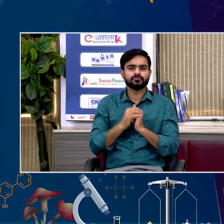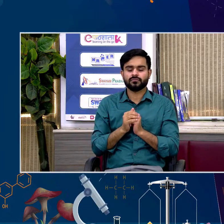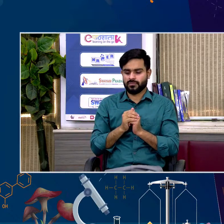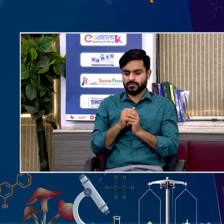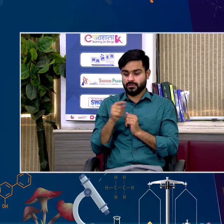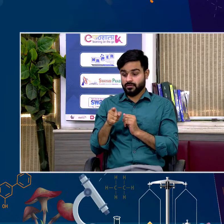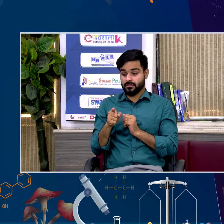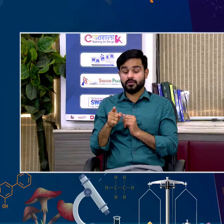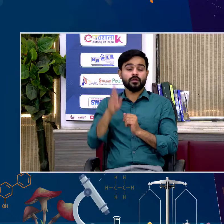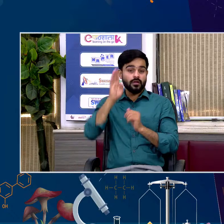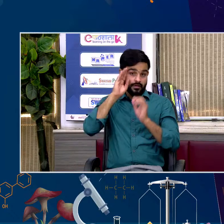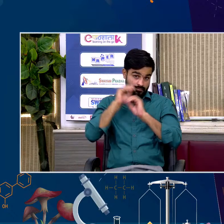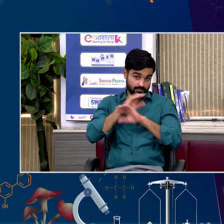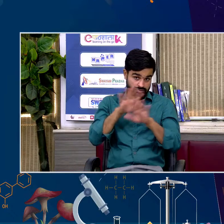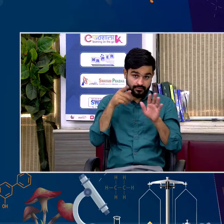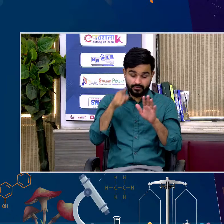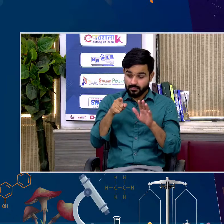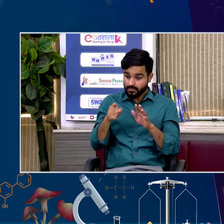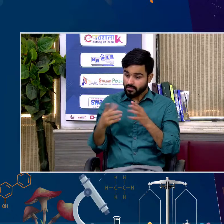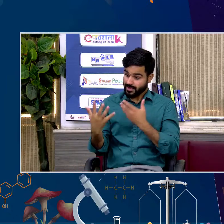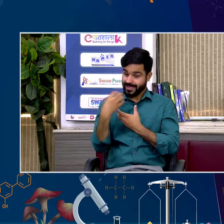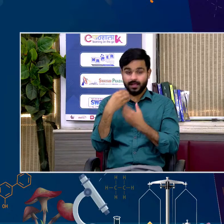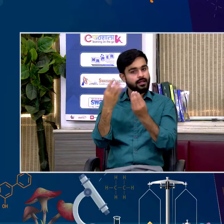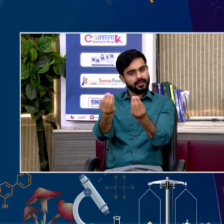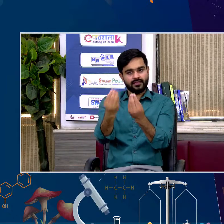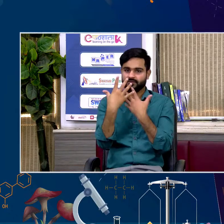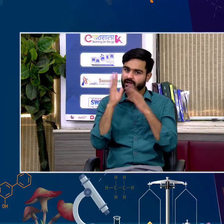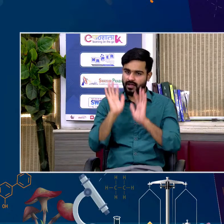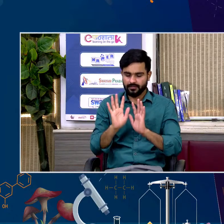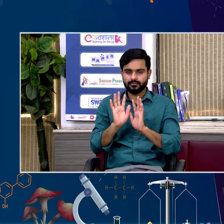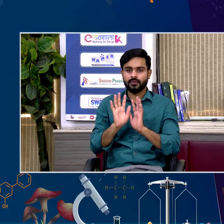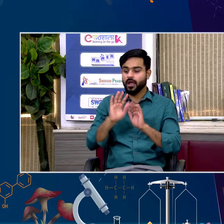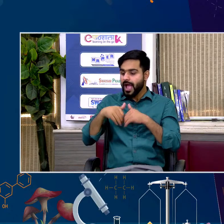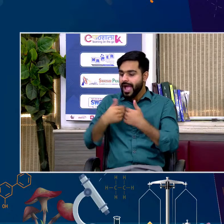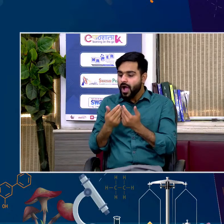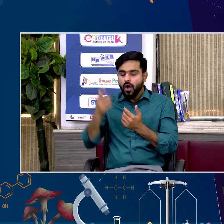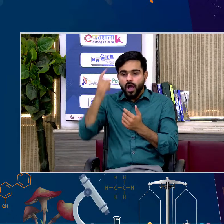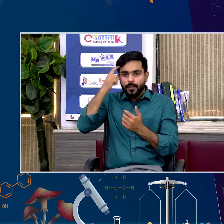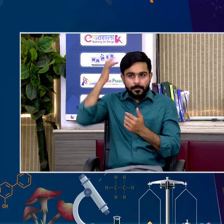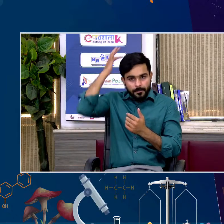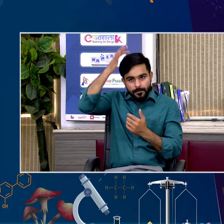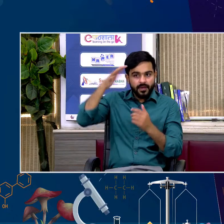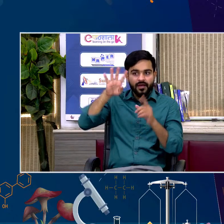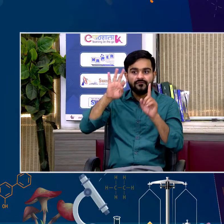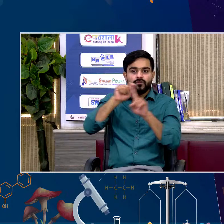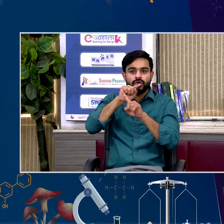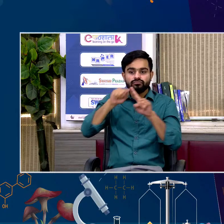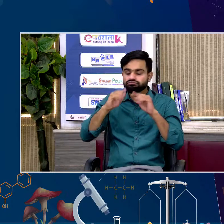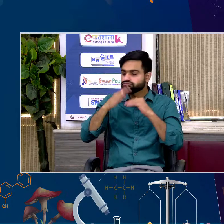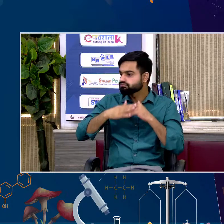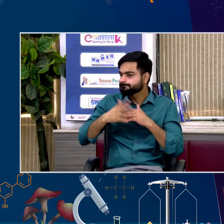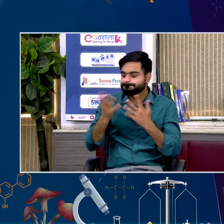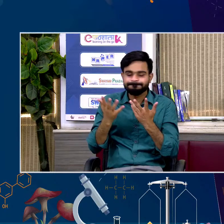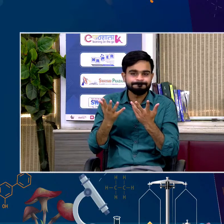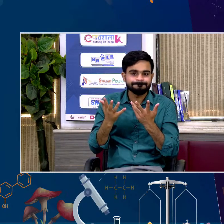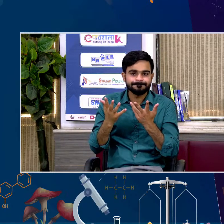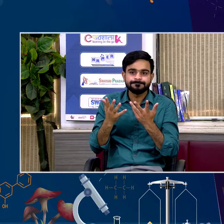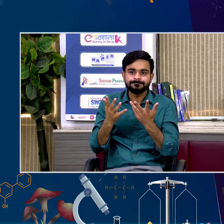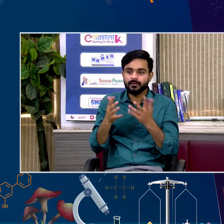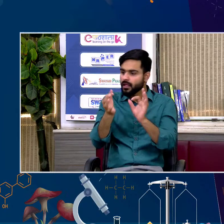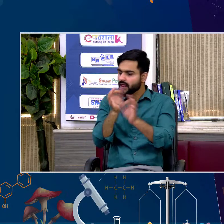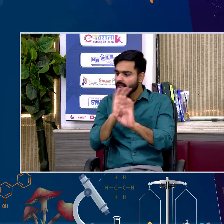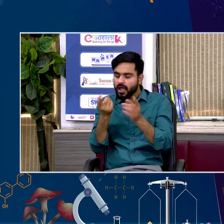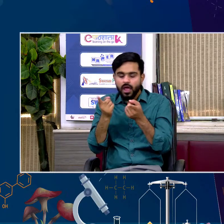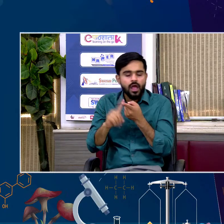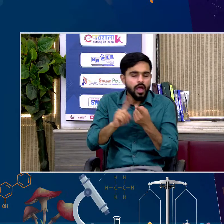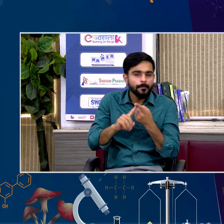of the information that he's receiving. Remember, I talked about how the brain is 40% more active. So there is a lot already that's happening